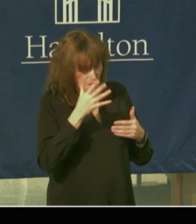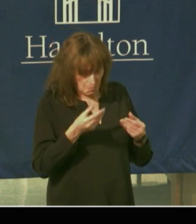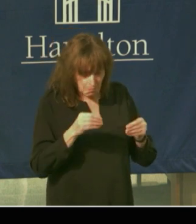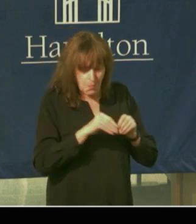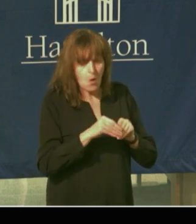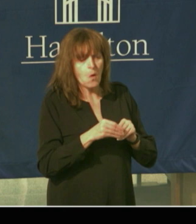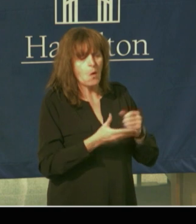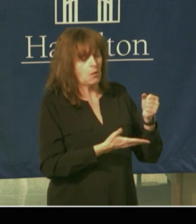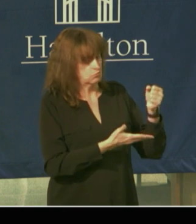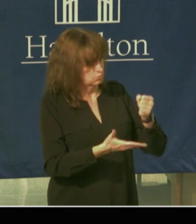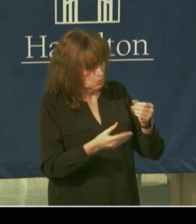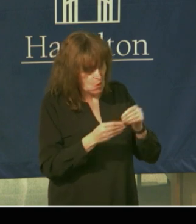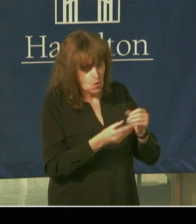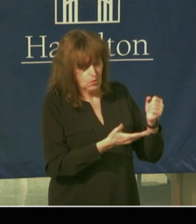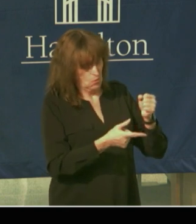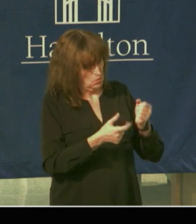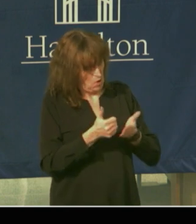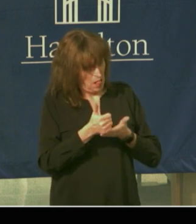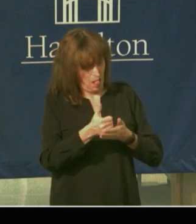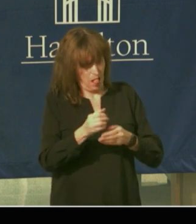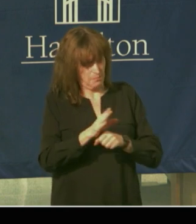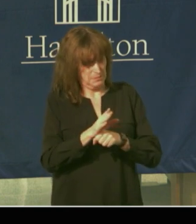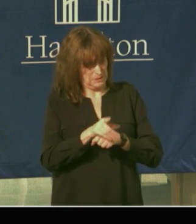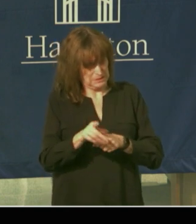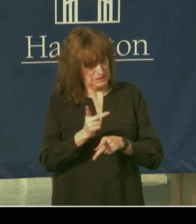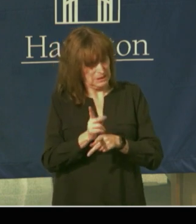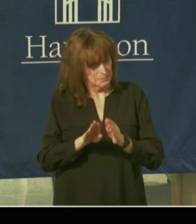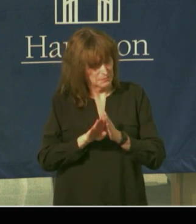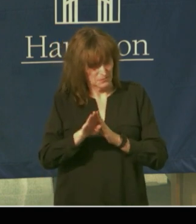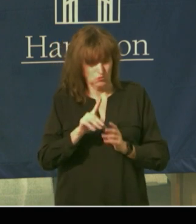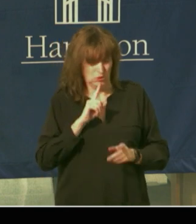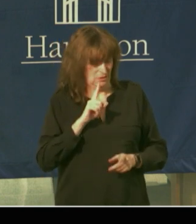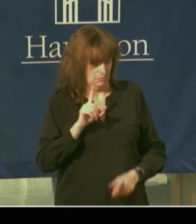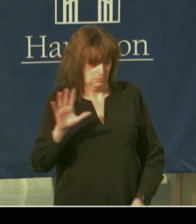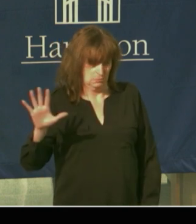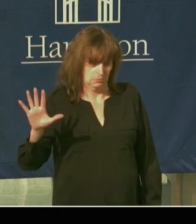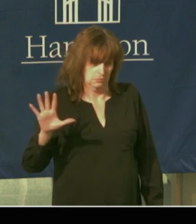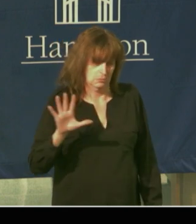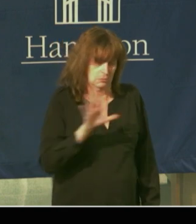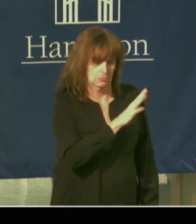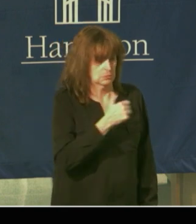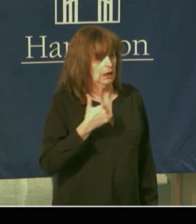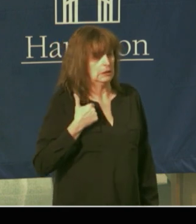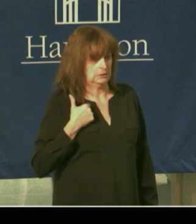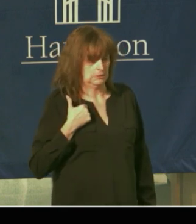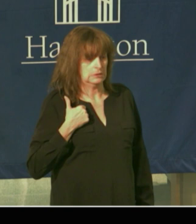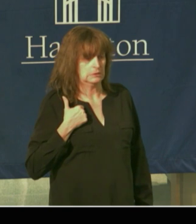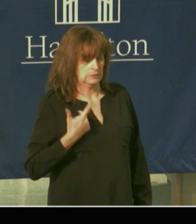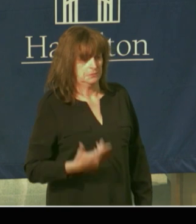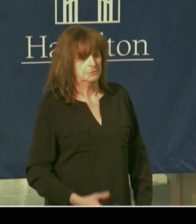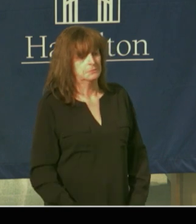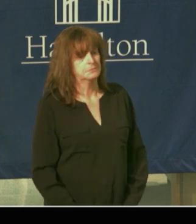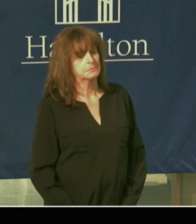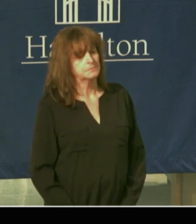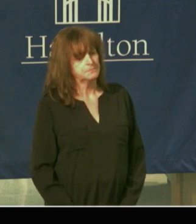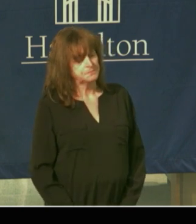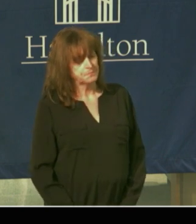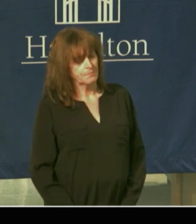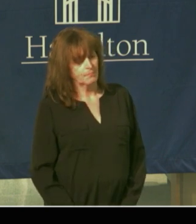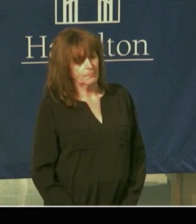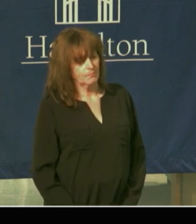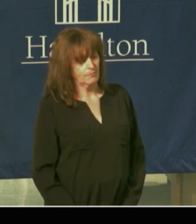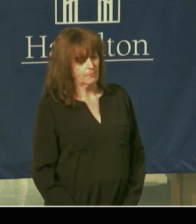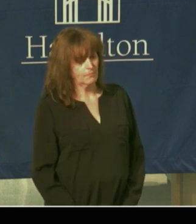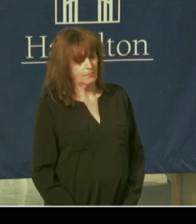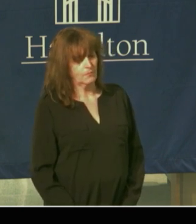in all of our communities right across the country. Thank you very much, Mr. Mayor. Dr. Harvey, back to you. Earlier, you had mentioned that this virus can